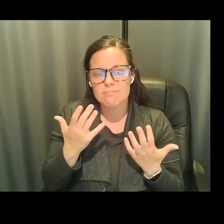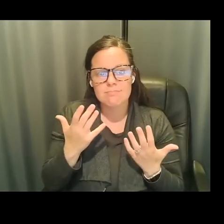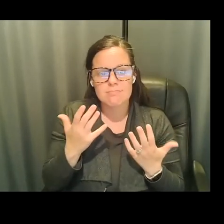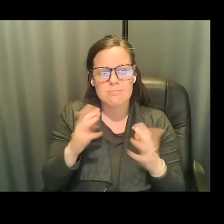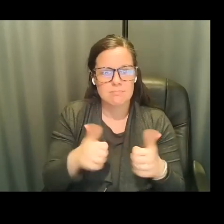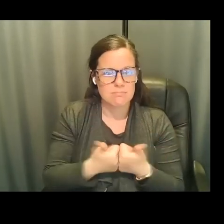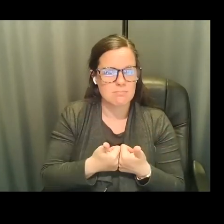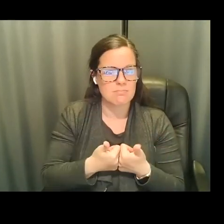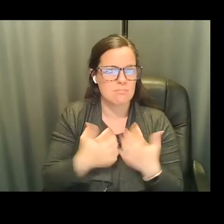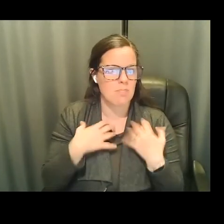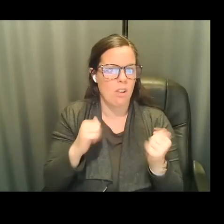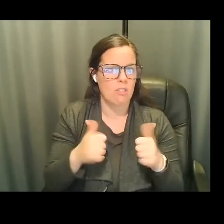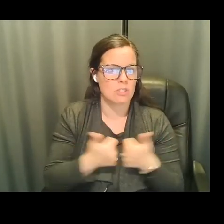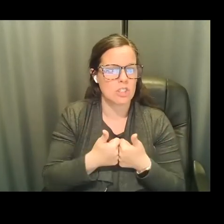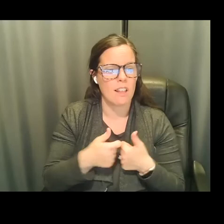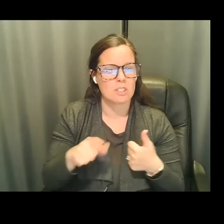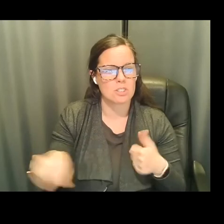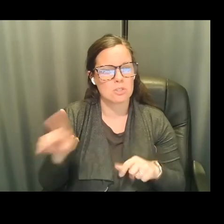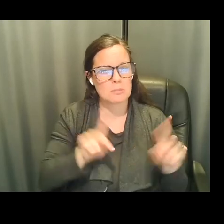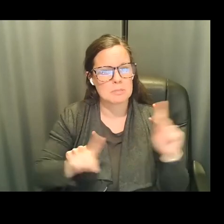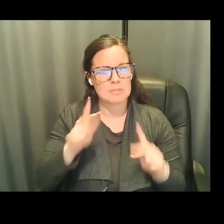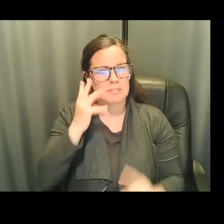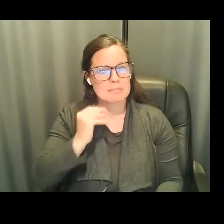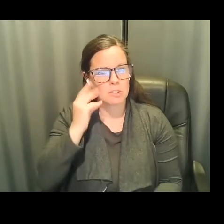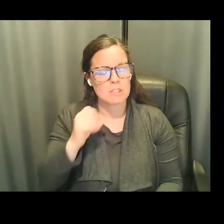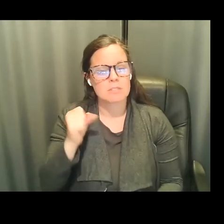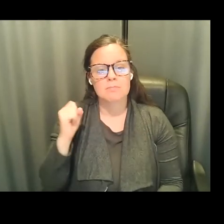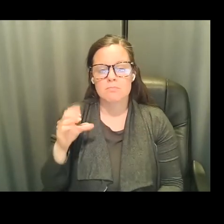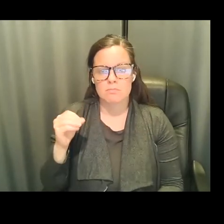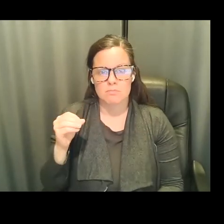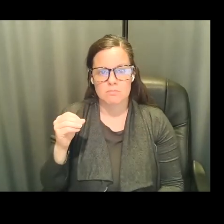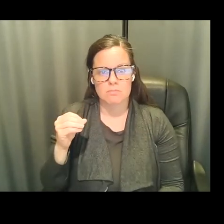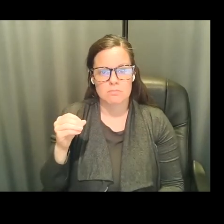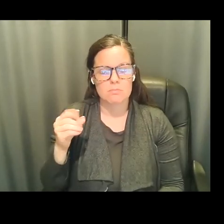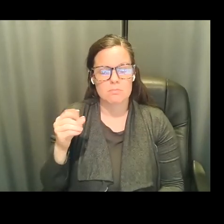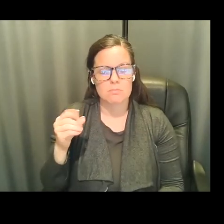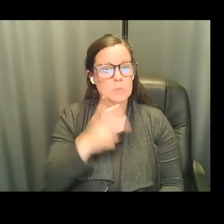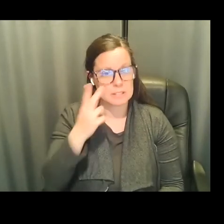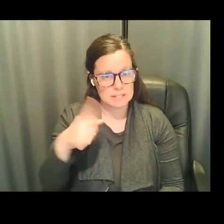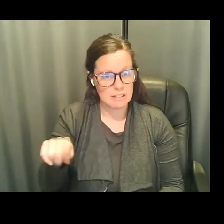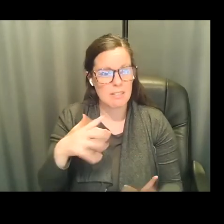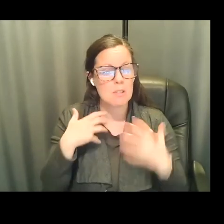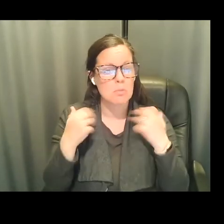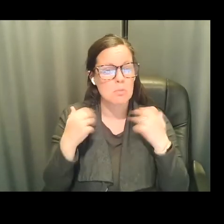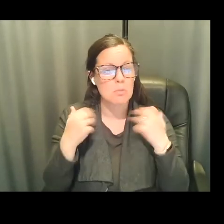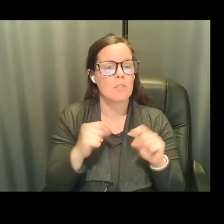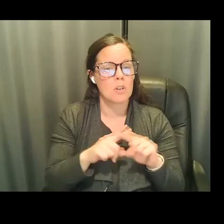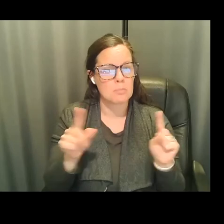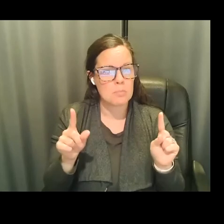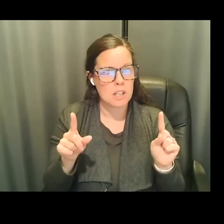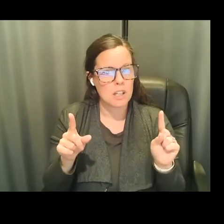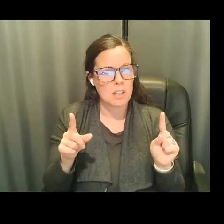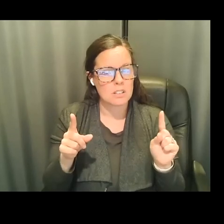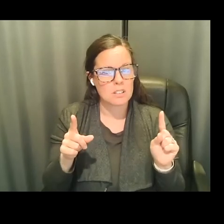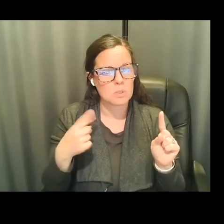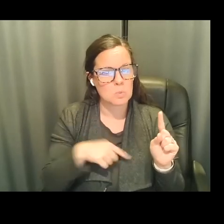health challenges that these people face. And so even though we've seen them recover, we have to uh,